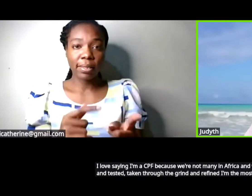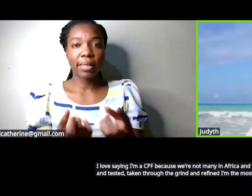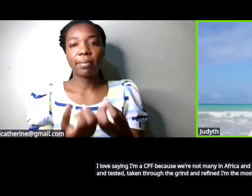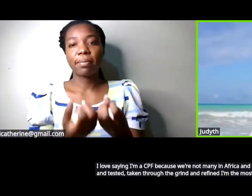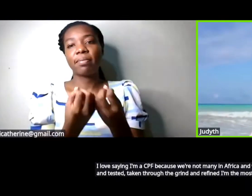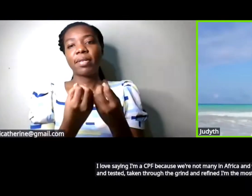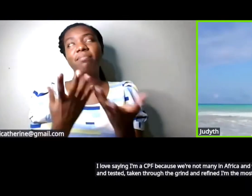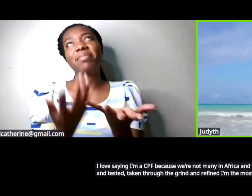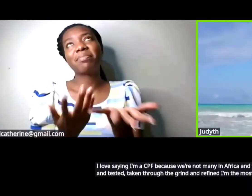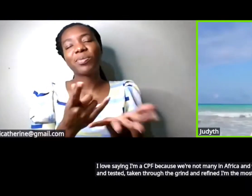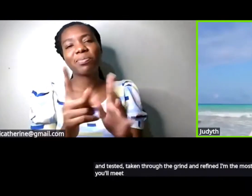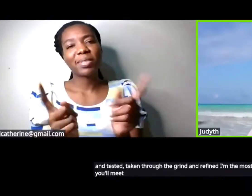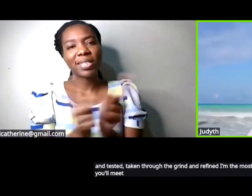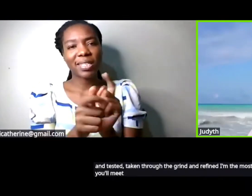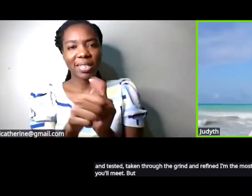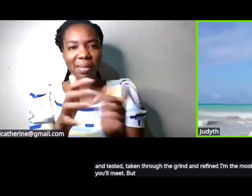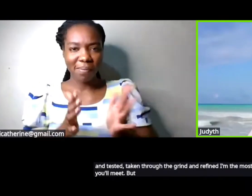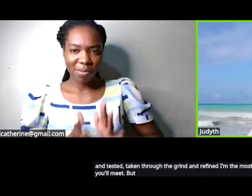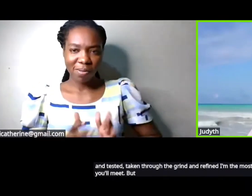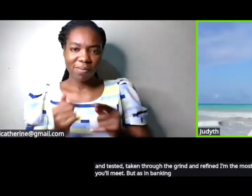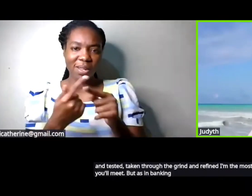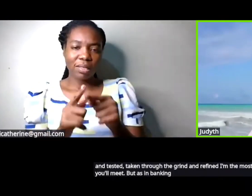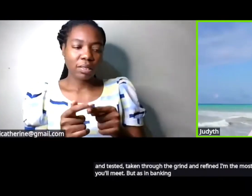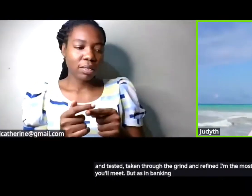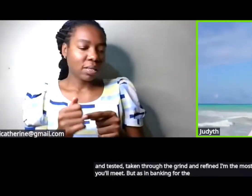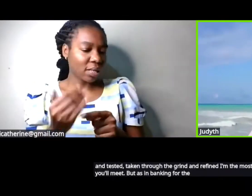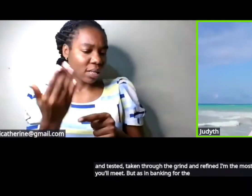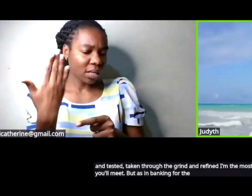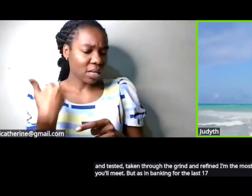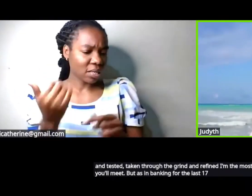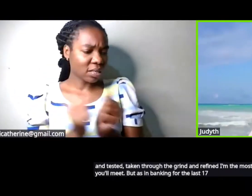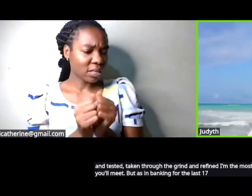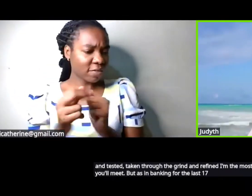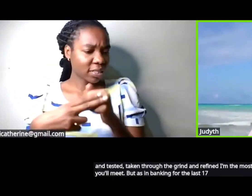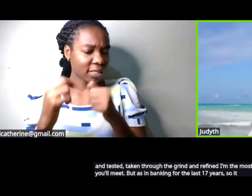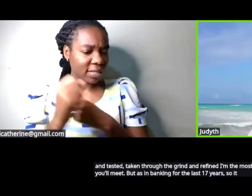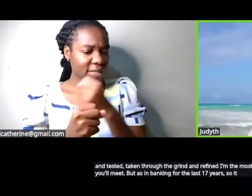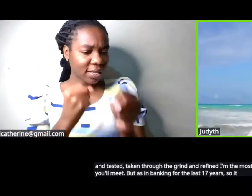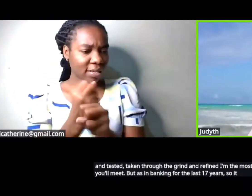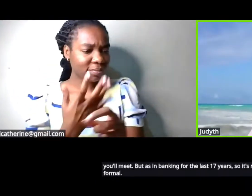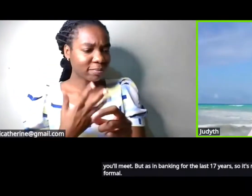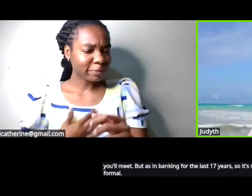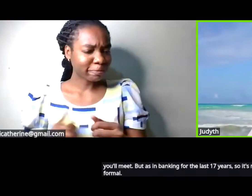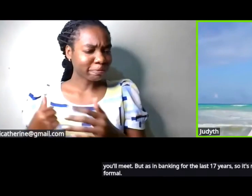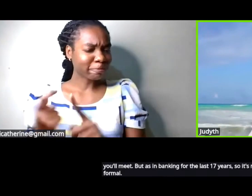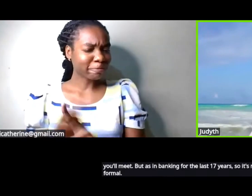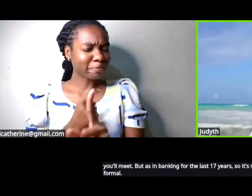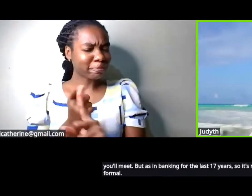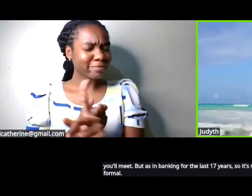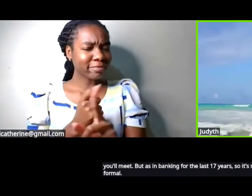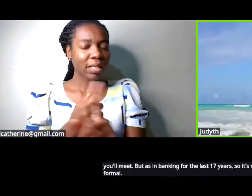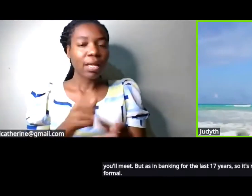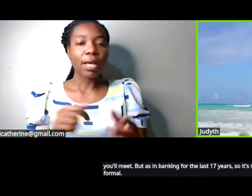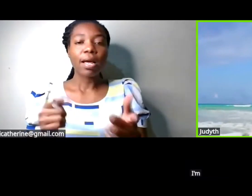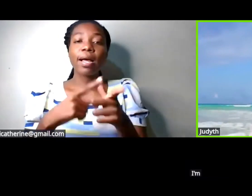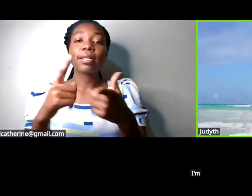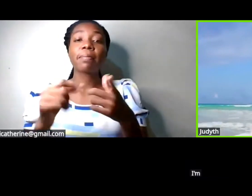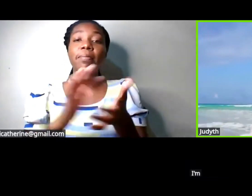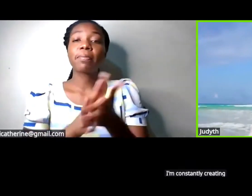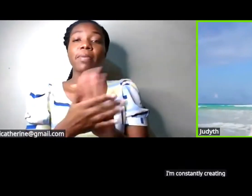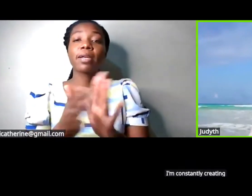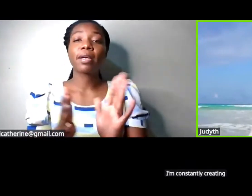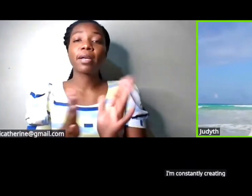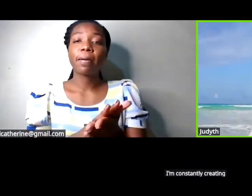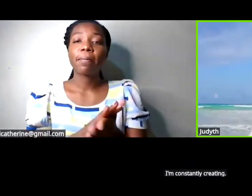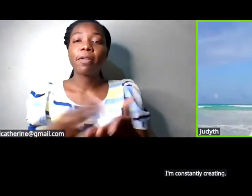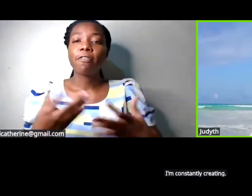meet, but I was in banking for the last 17 years, so it's made me a bit formal. I'm constantly creating, ideating.